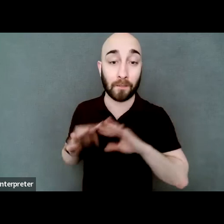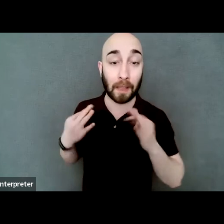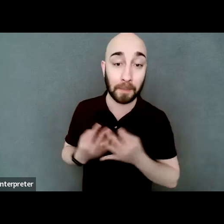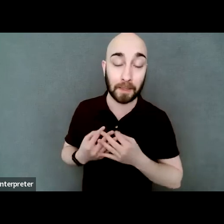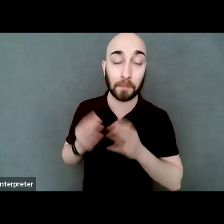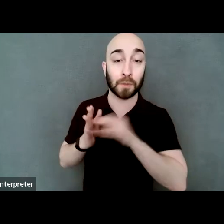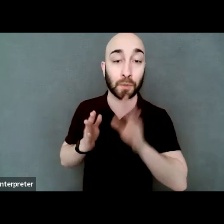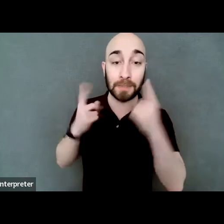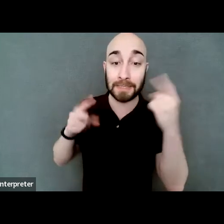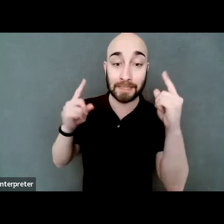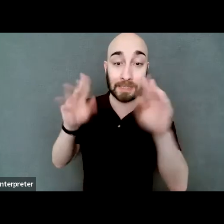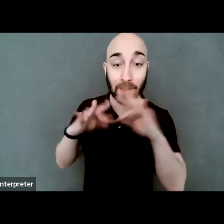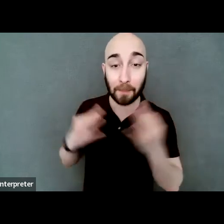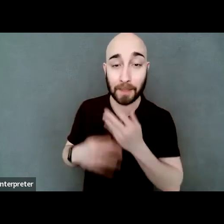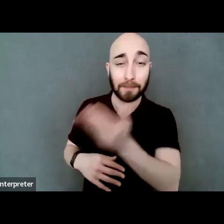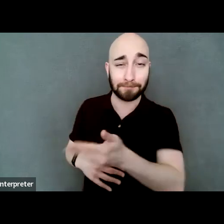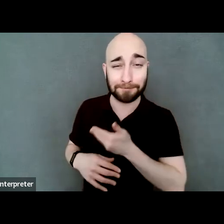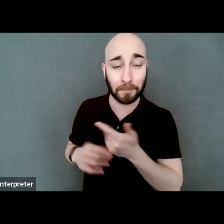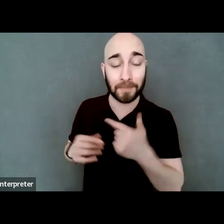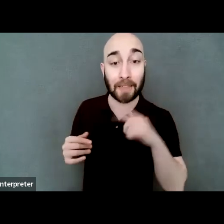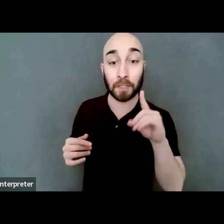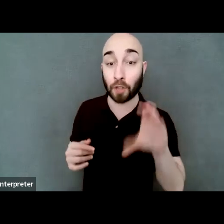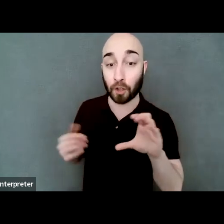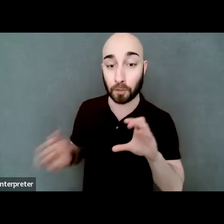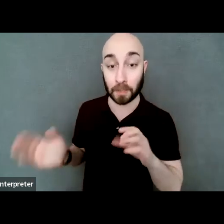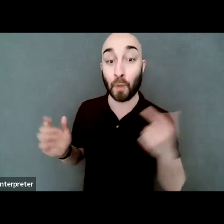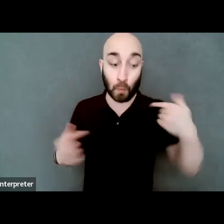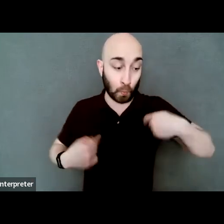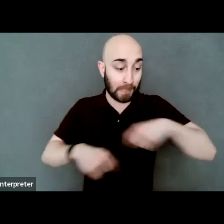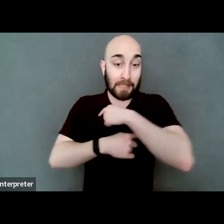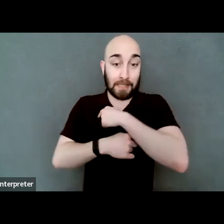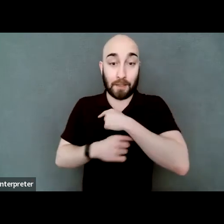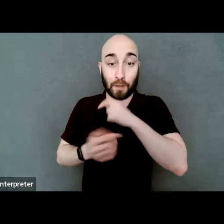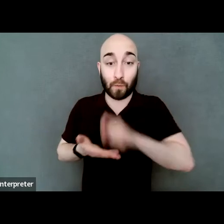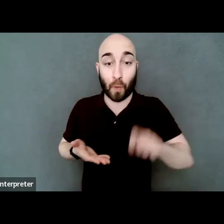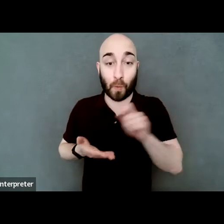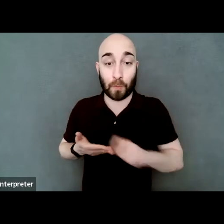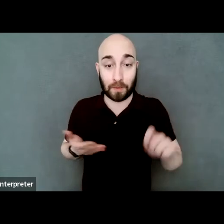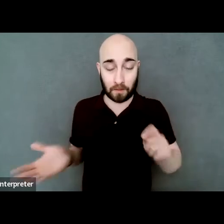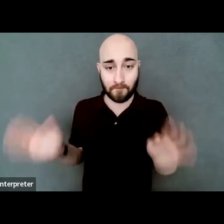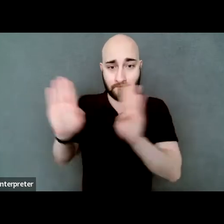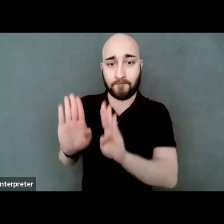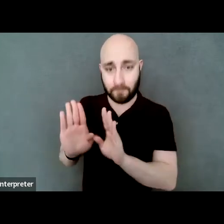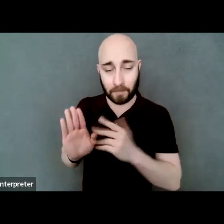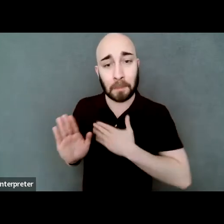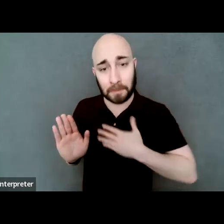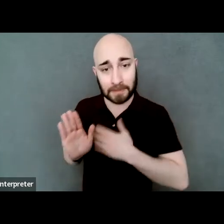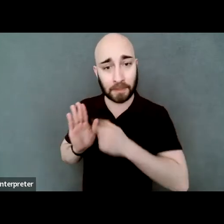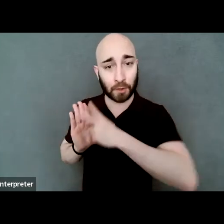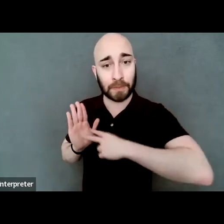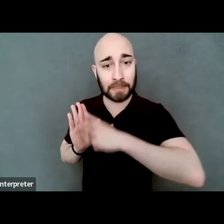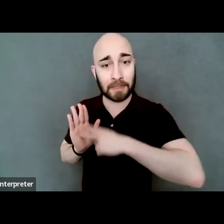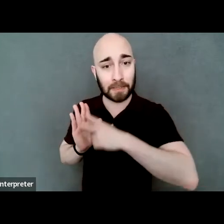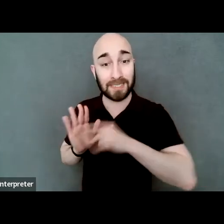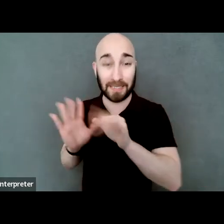family. Here's a document that we wrote. I need you to make time to read it because it's important as